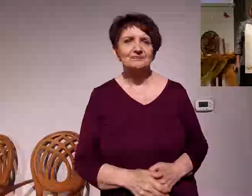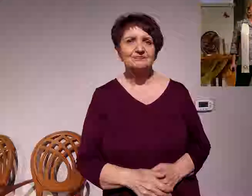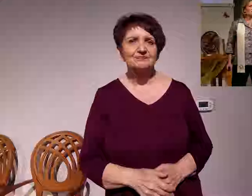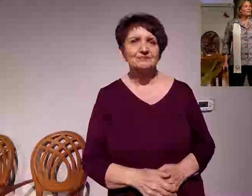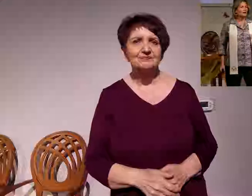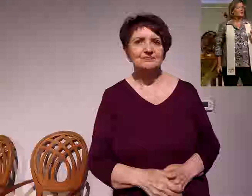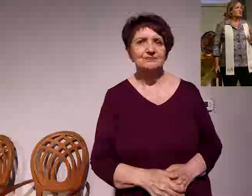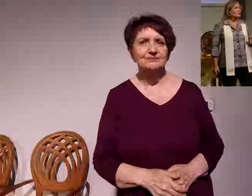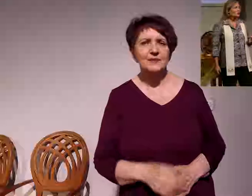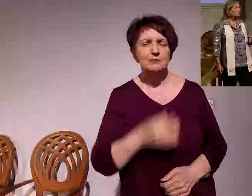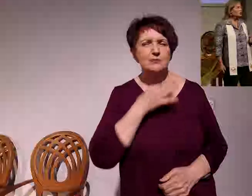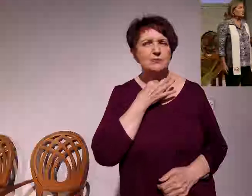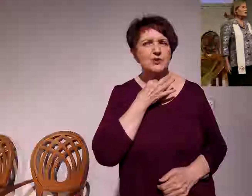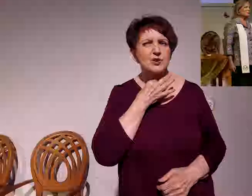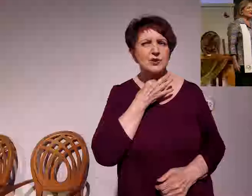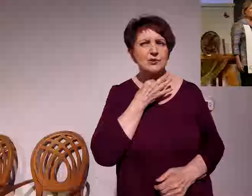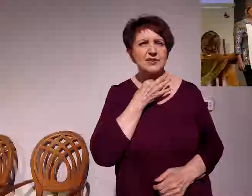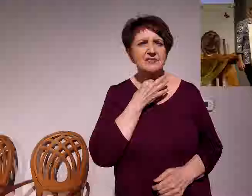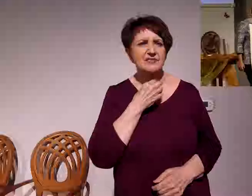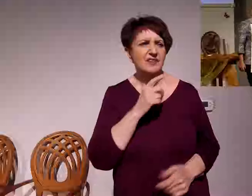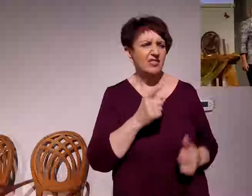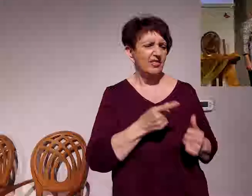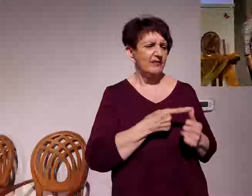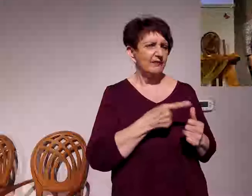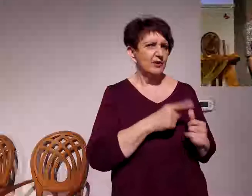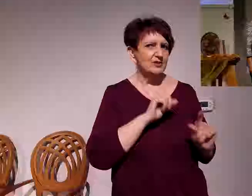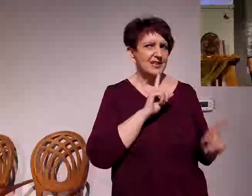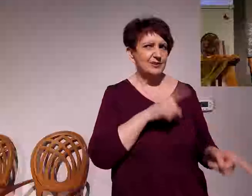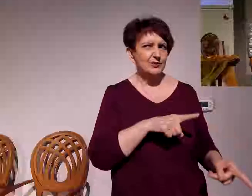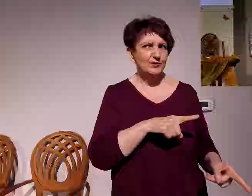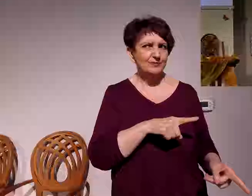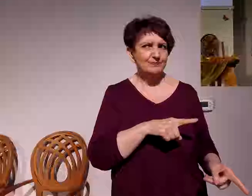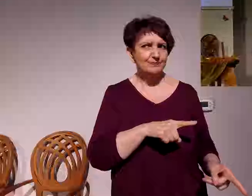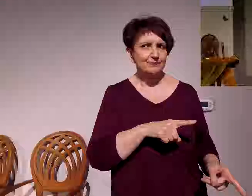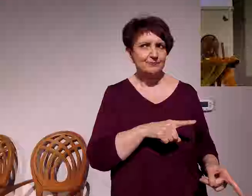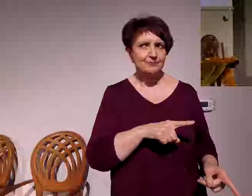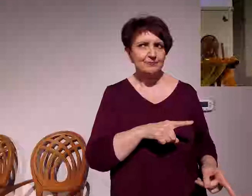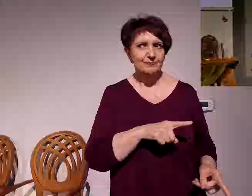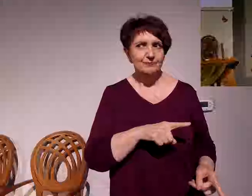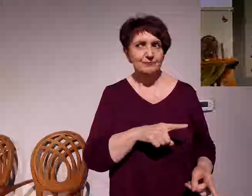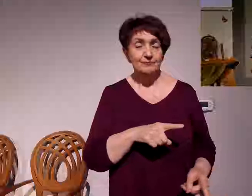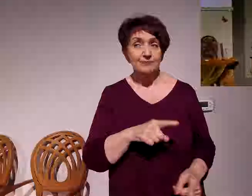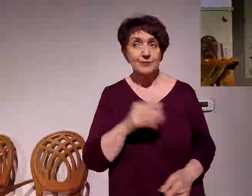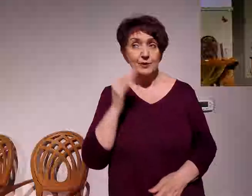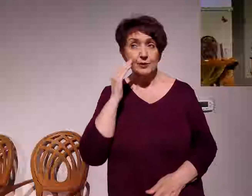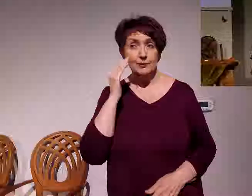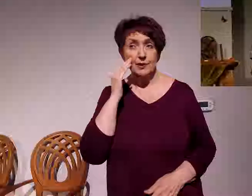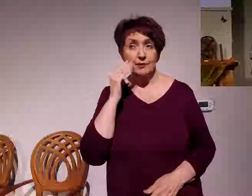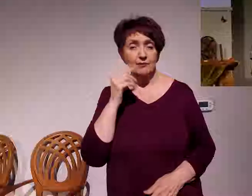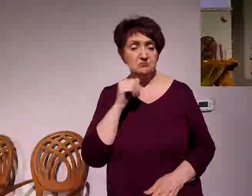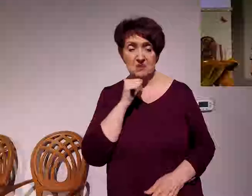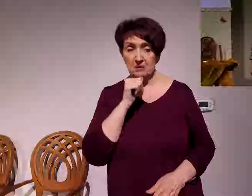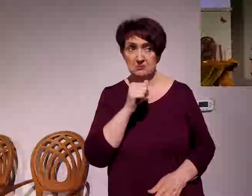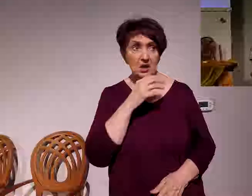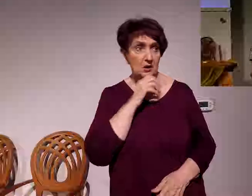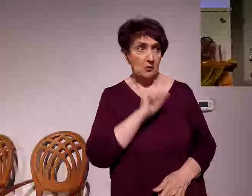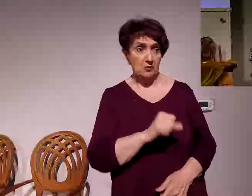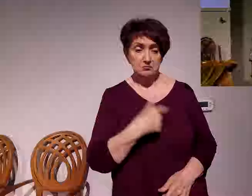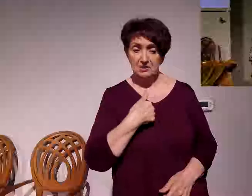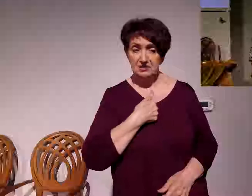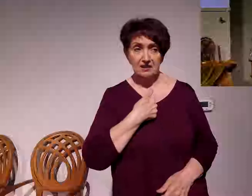So So I'm somewhat curious about the first answer. Do you know that I'm not Do you know that I'm not old?